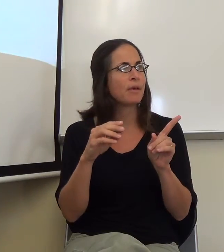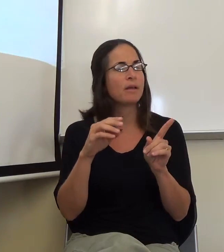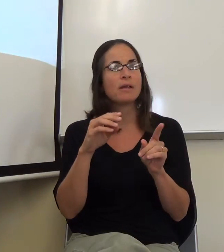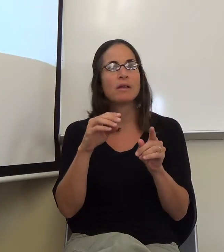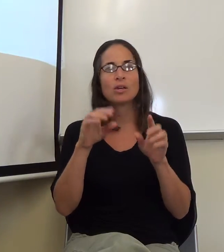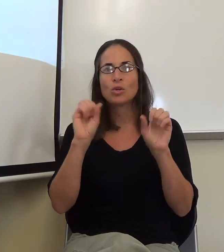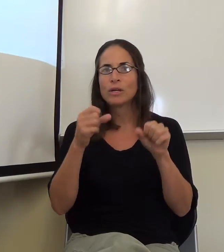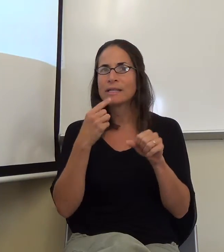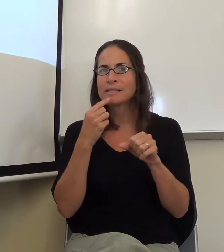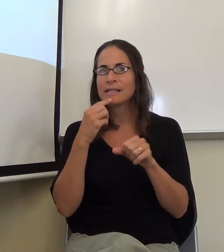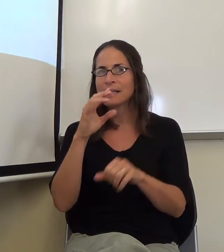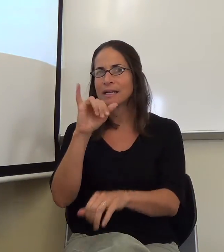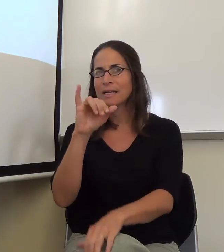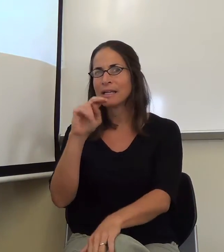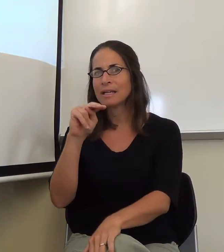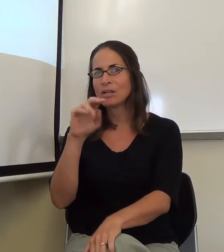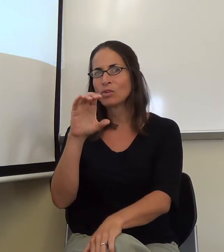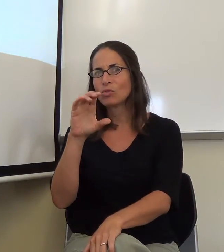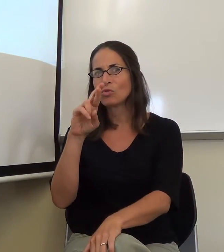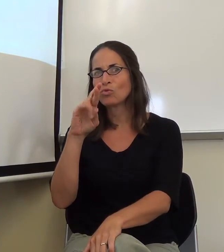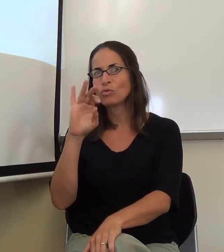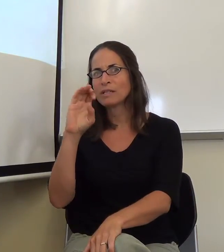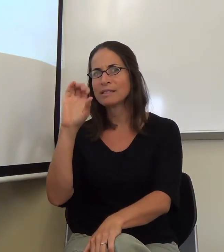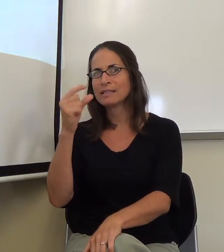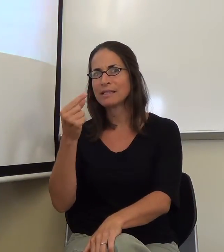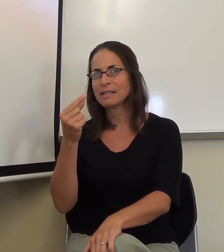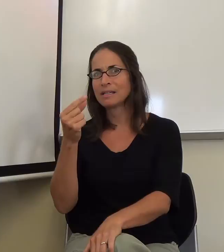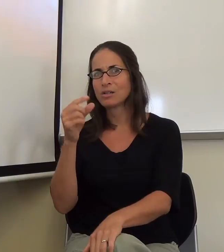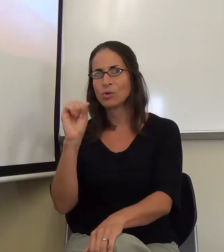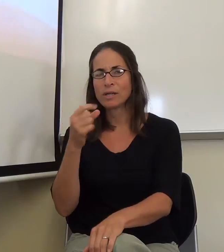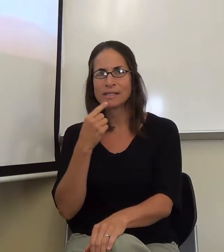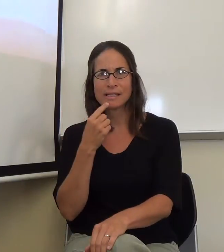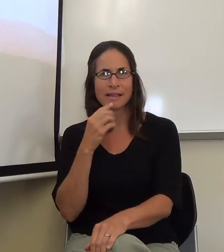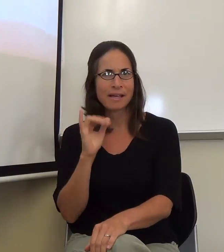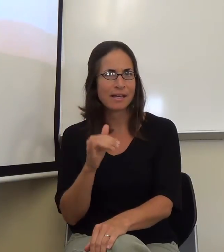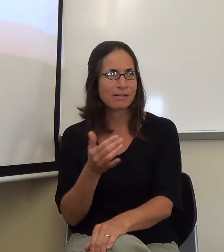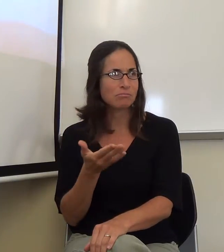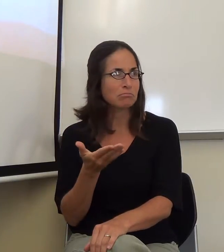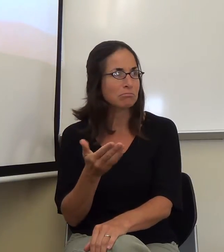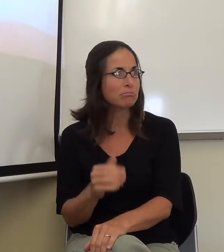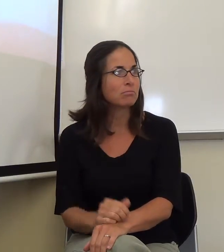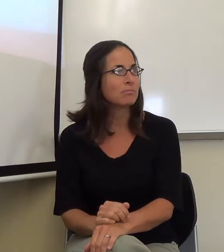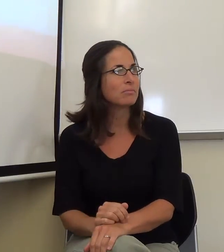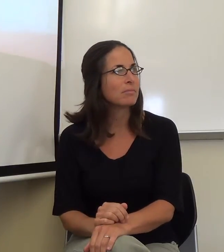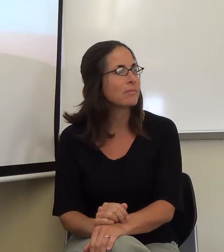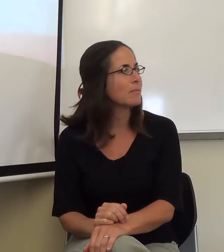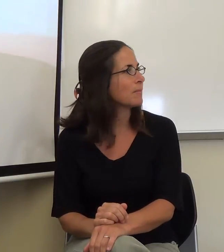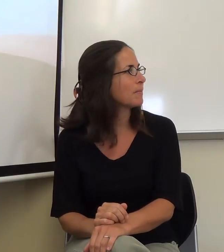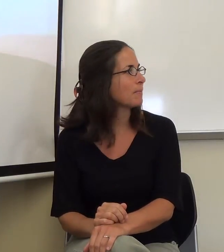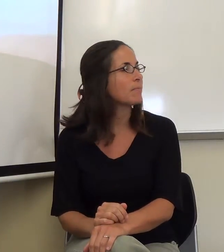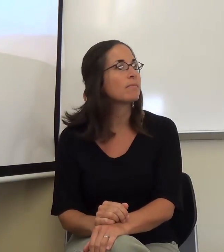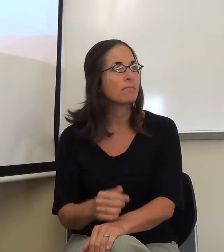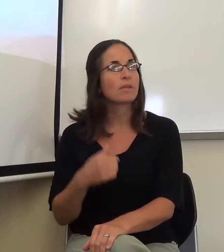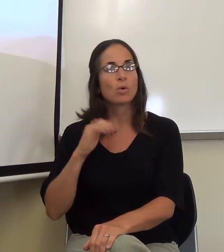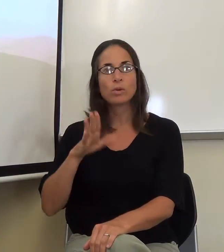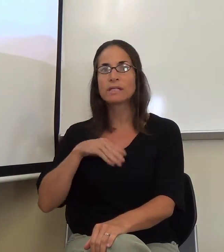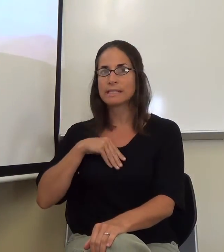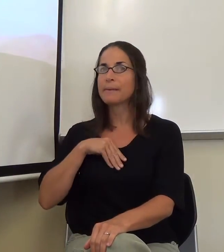not? The word increasing. Does it work for the This is okay. Yeah, or put we it put another.